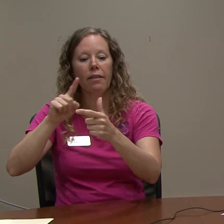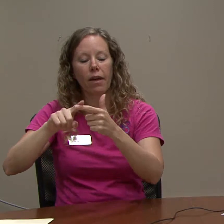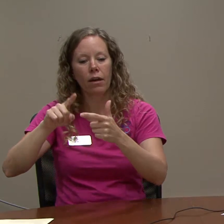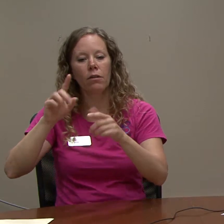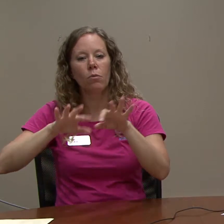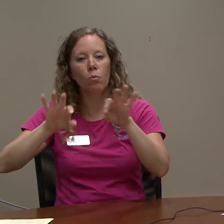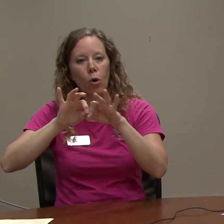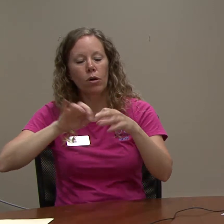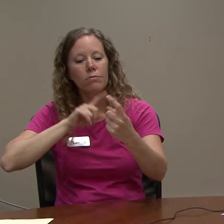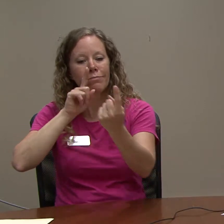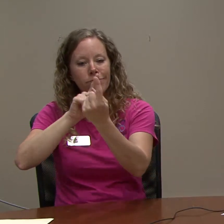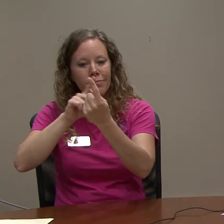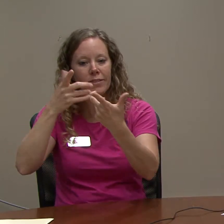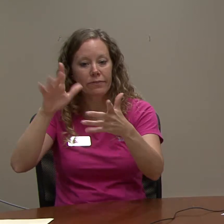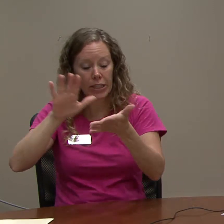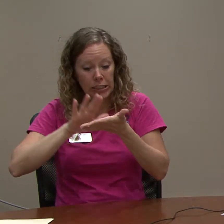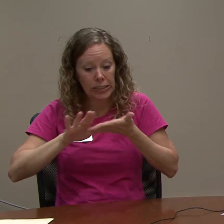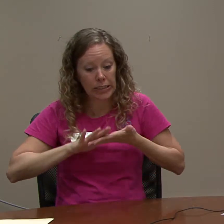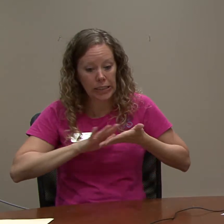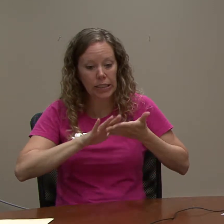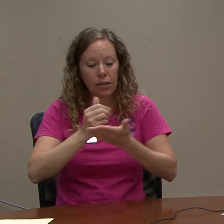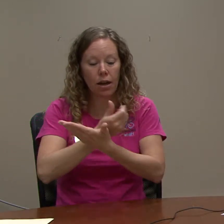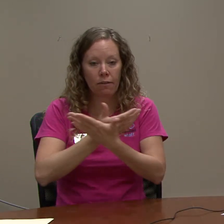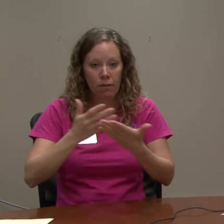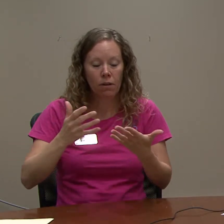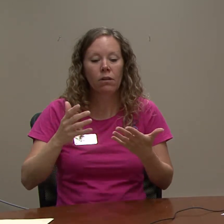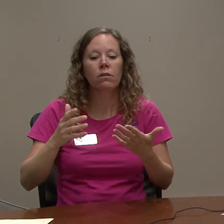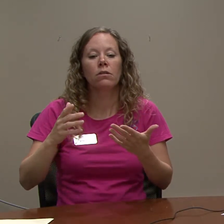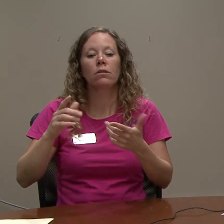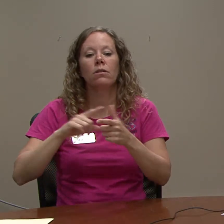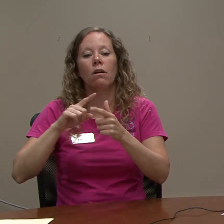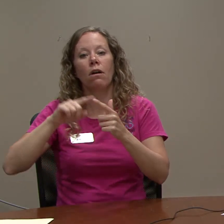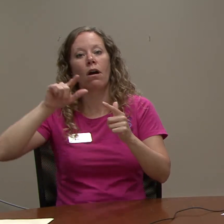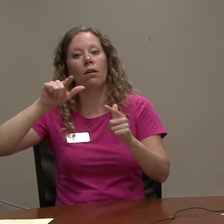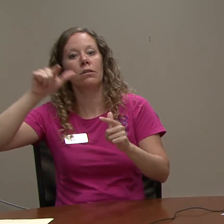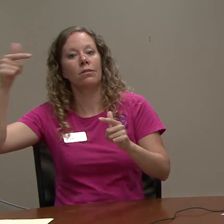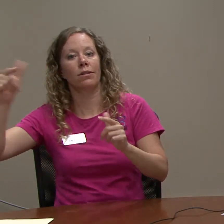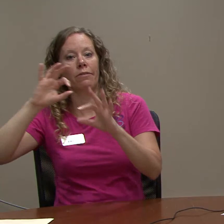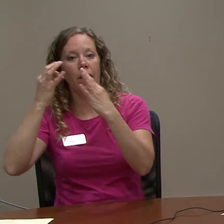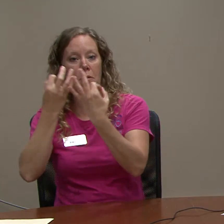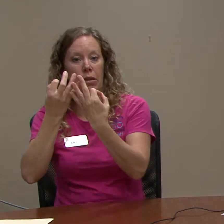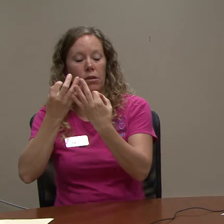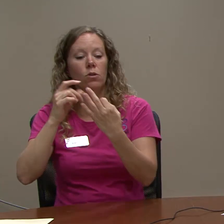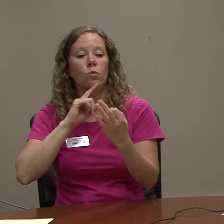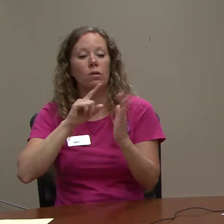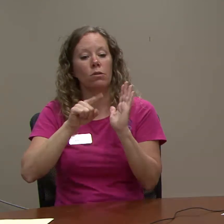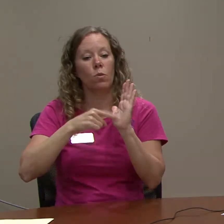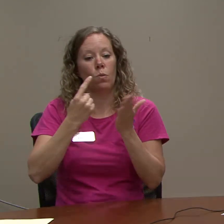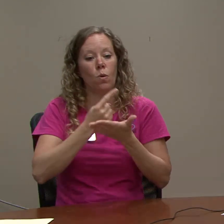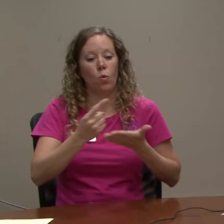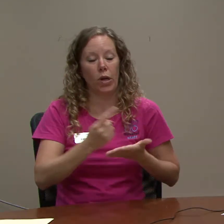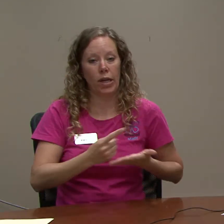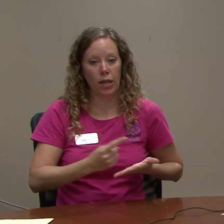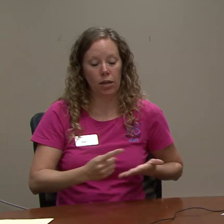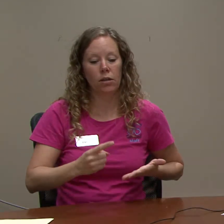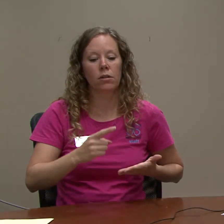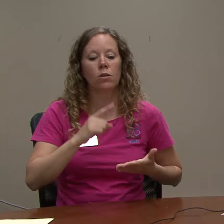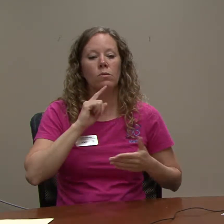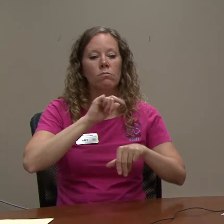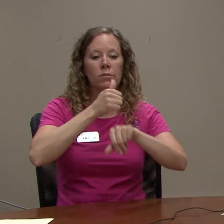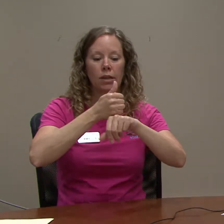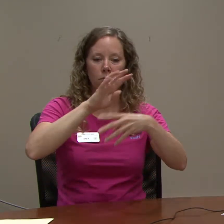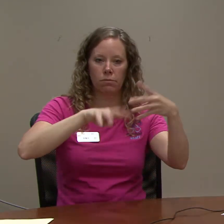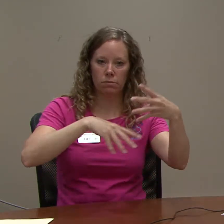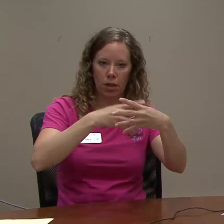practices between visits, and to allow families and friends to visit their loved one each week, scheduled visits at BRHD will